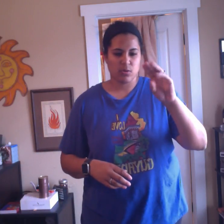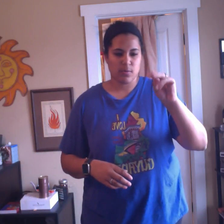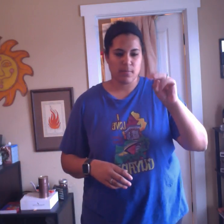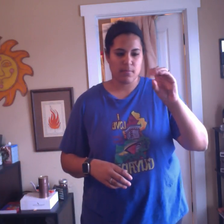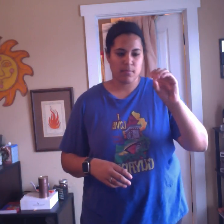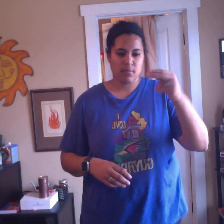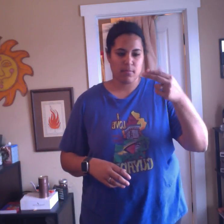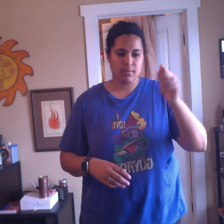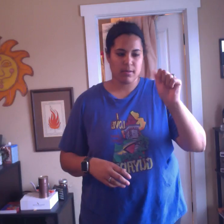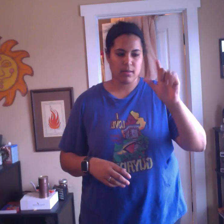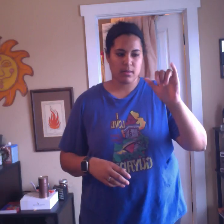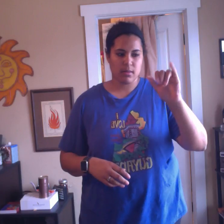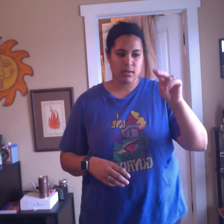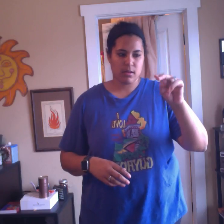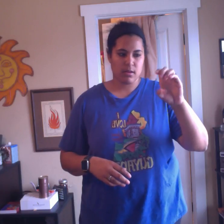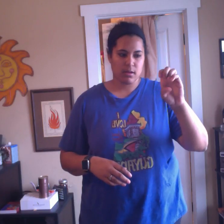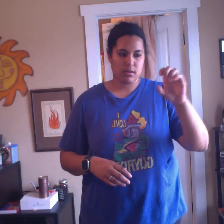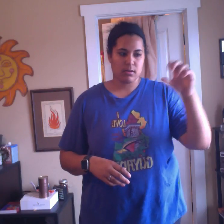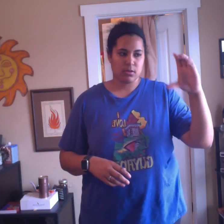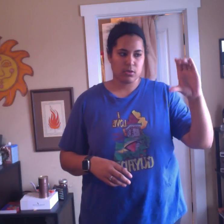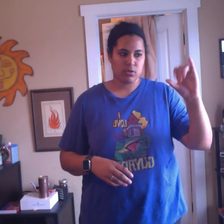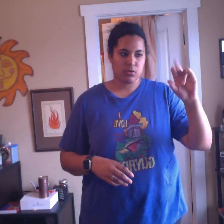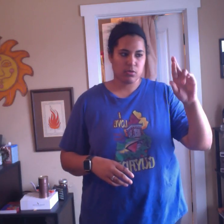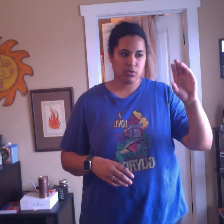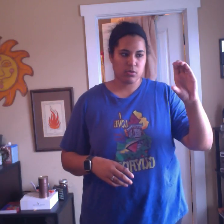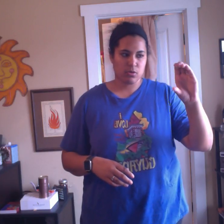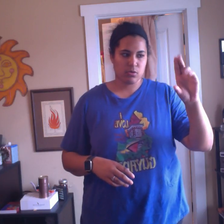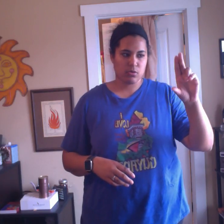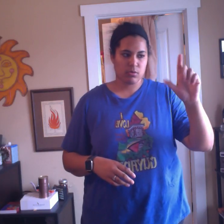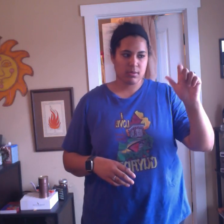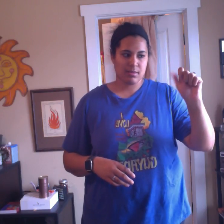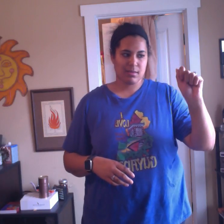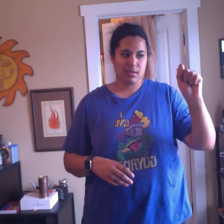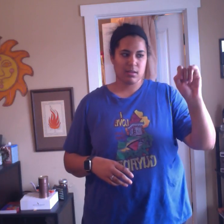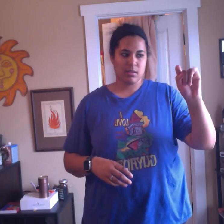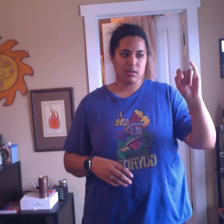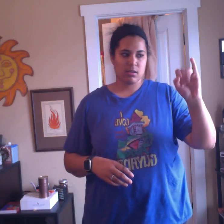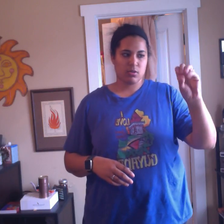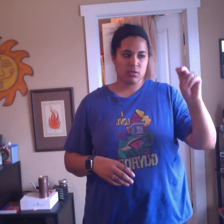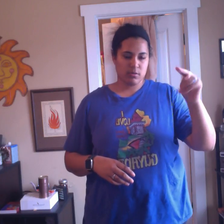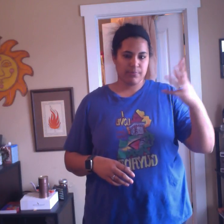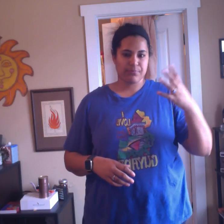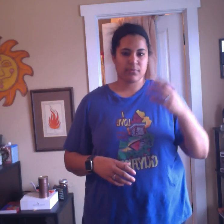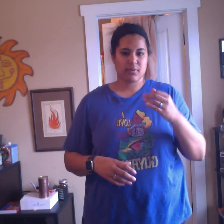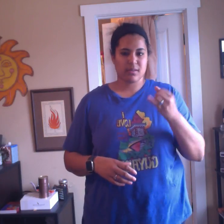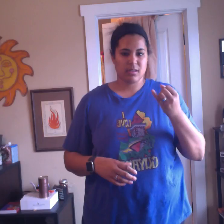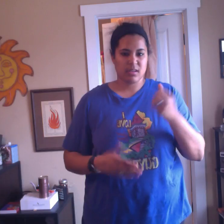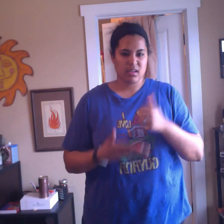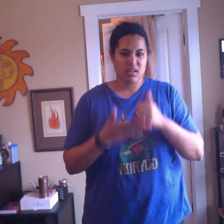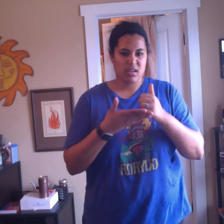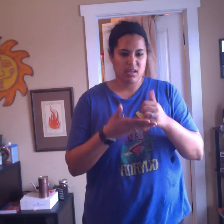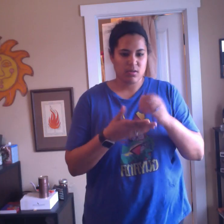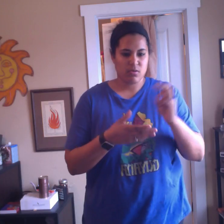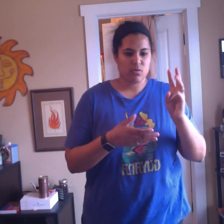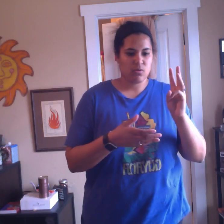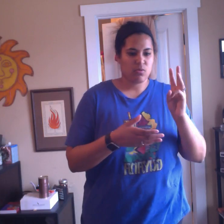This big underwater current goes across the entire globe, bringing cold waters to warm areas and warm waters to cold areas, taking around